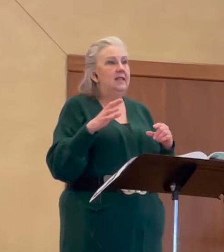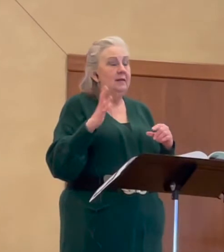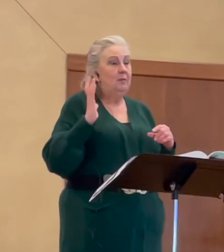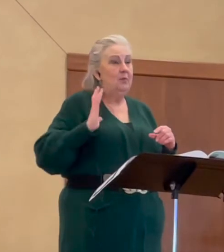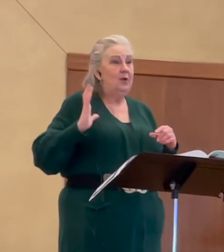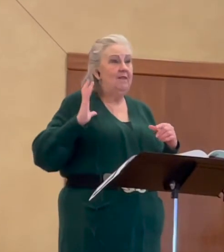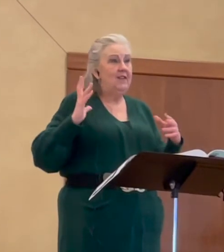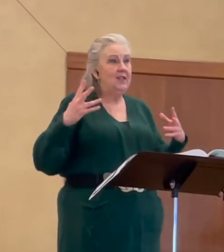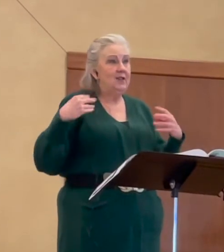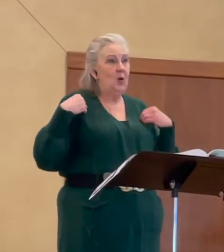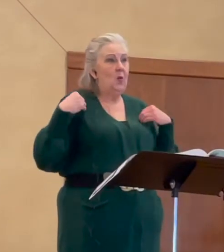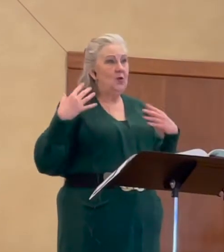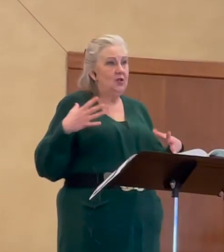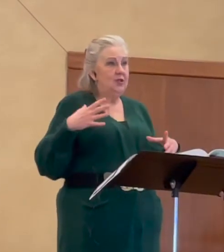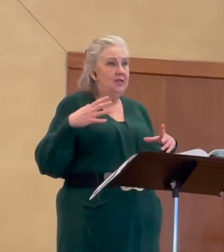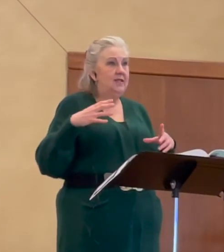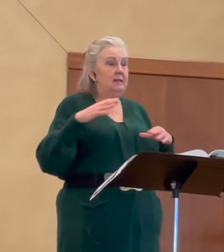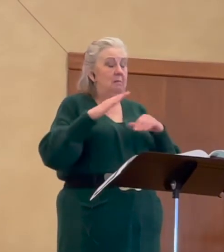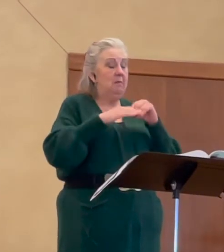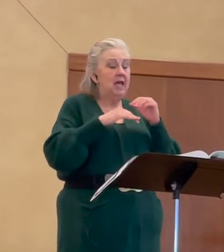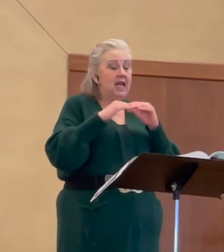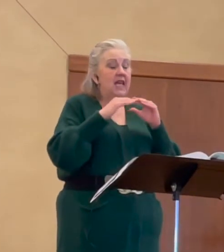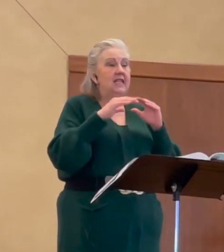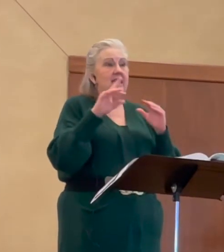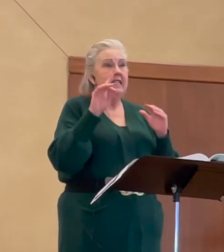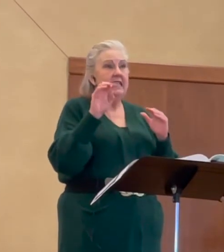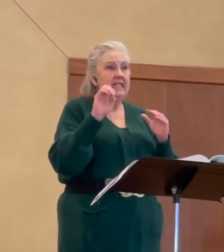which we thought was novel.